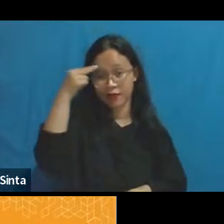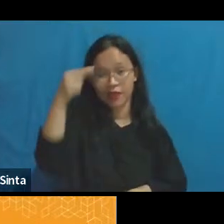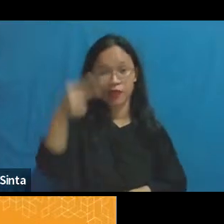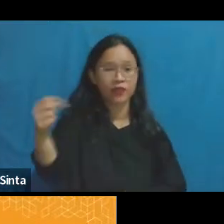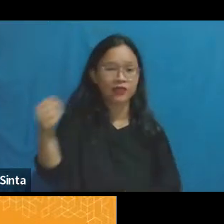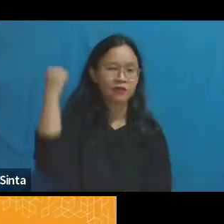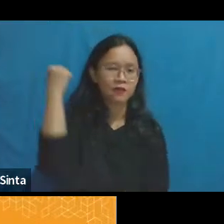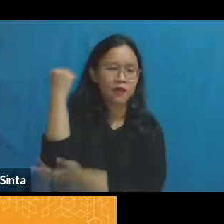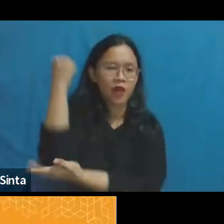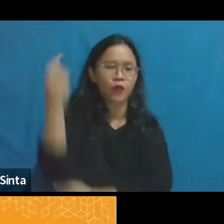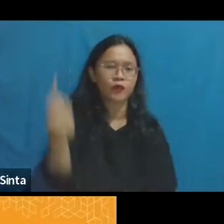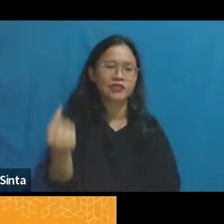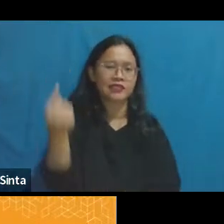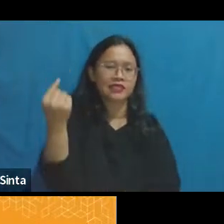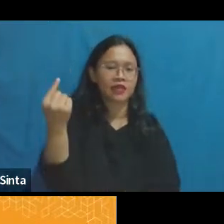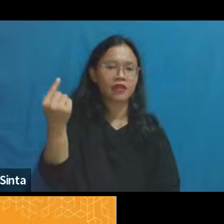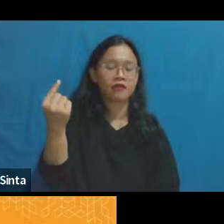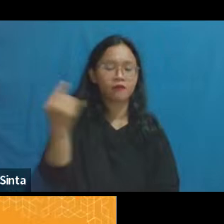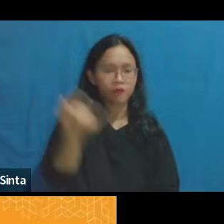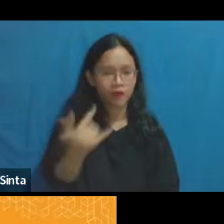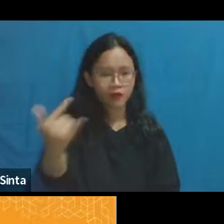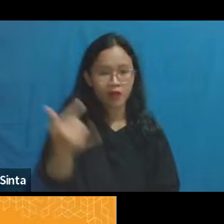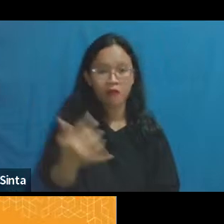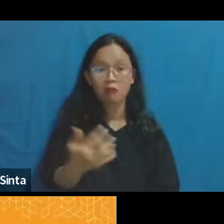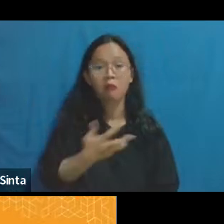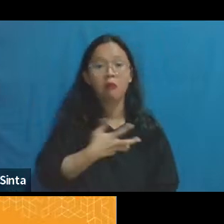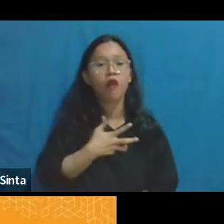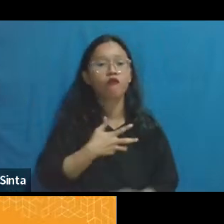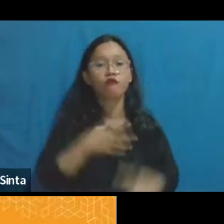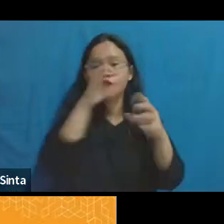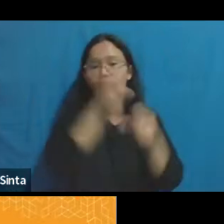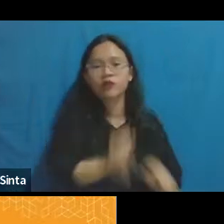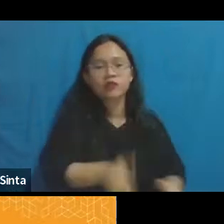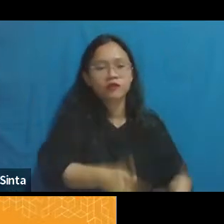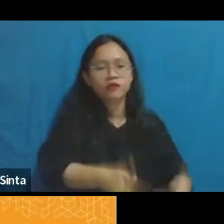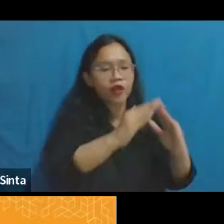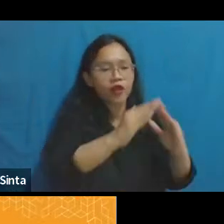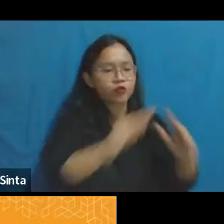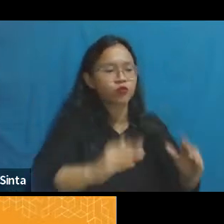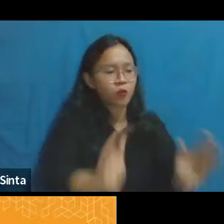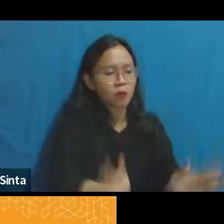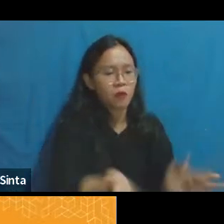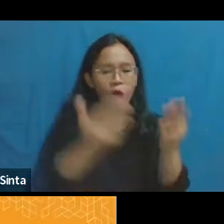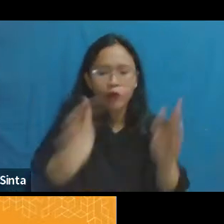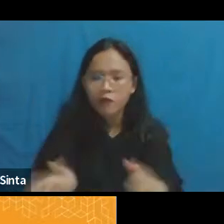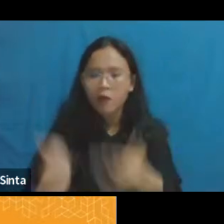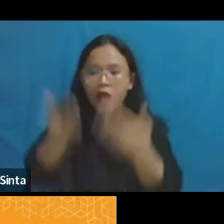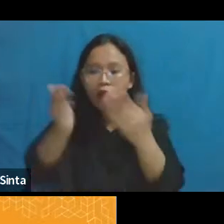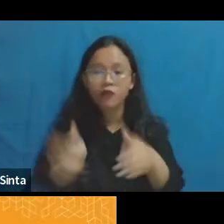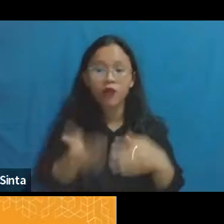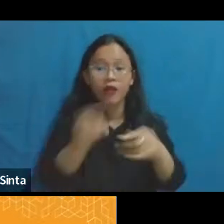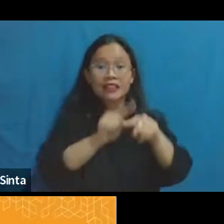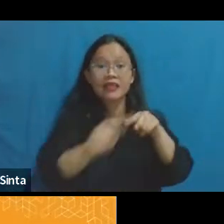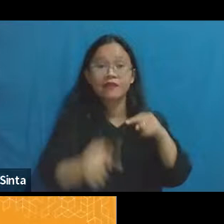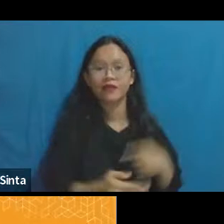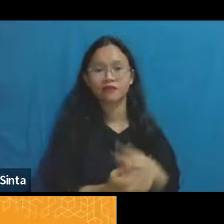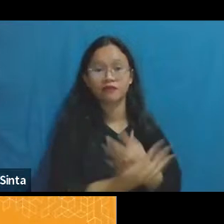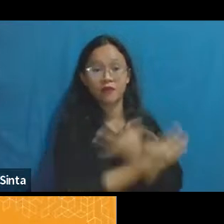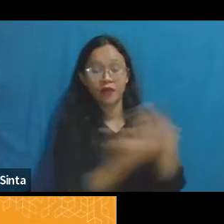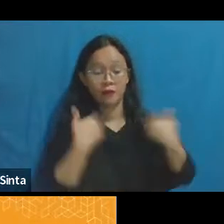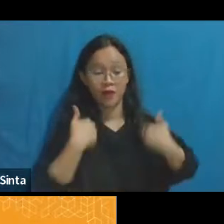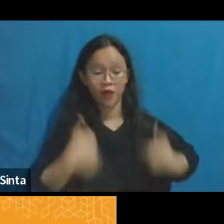develop the infrastructure, but leaving people, leaving human. We have problems